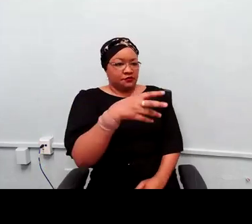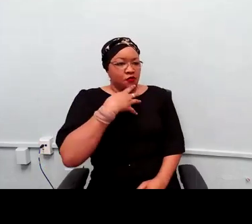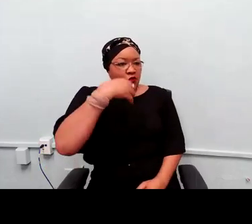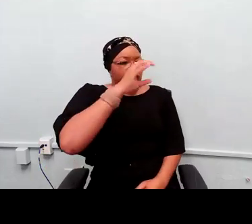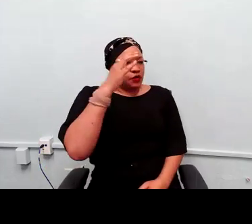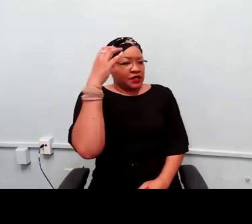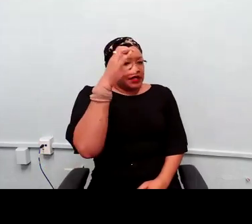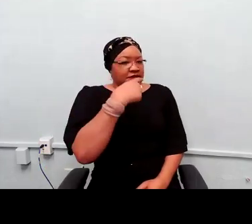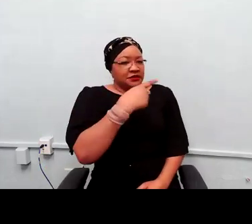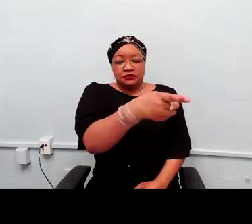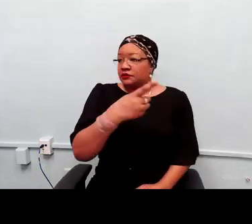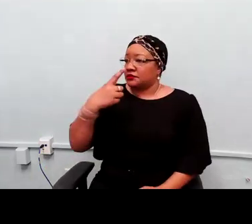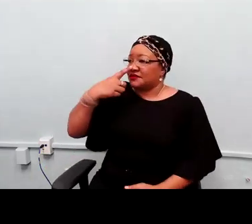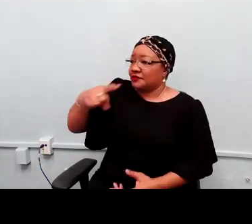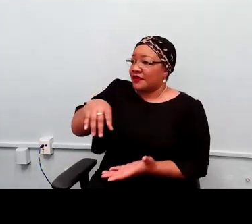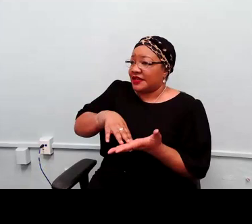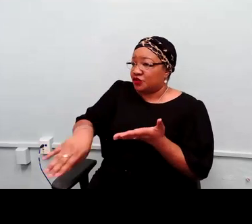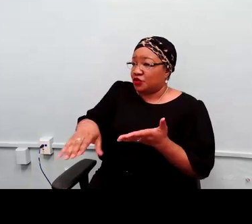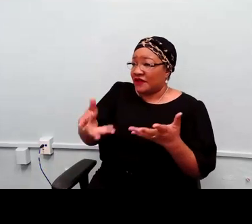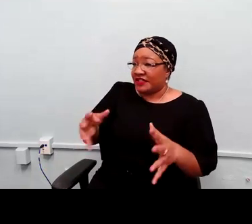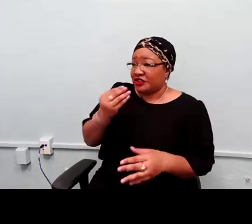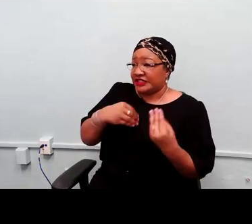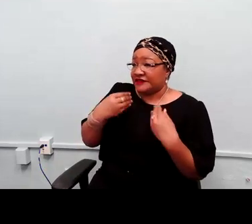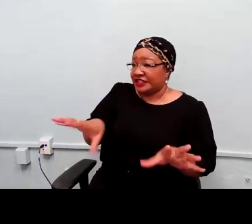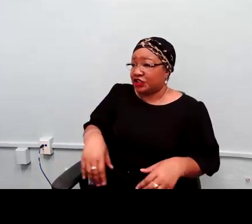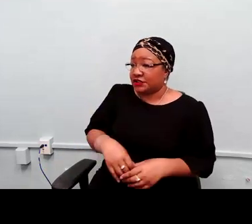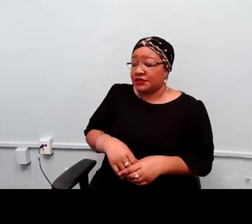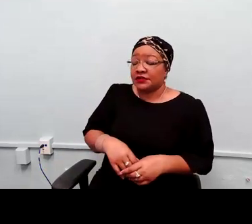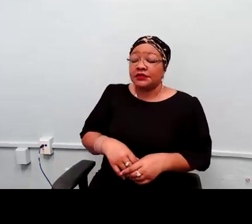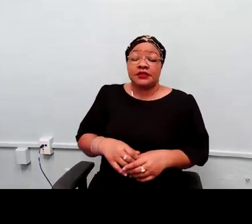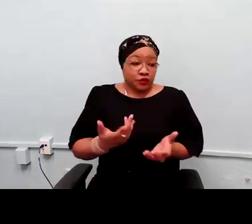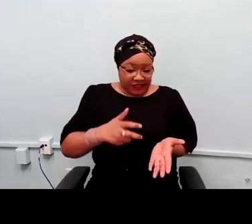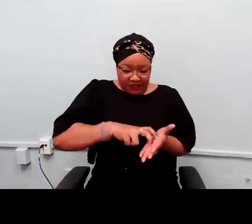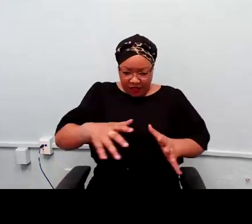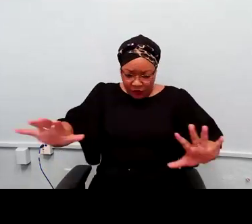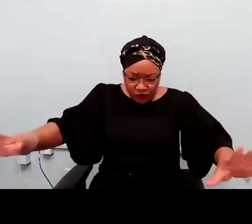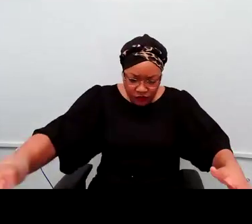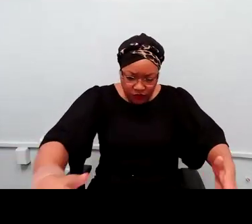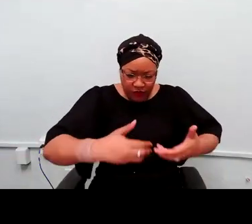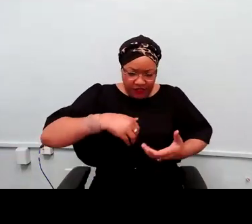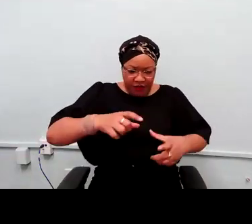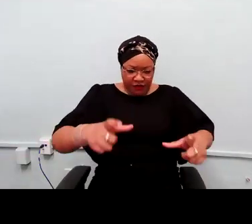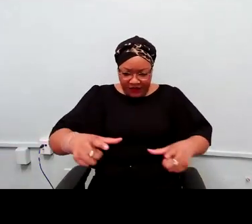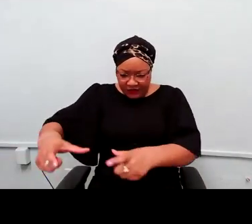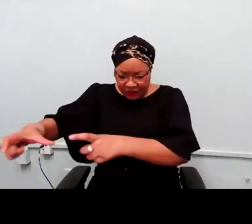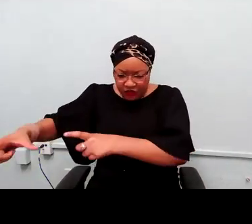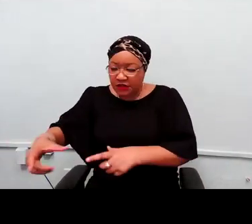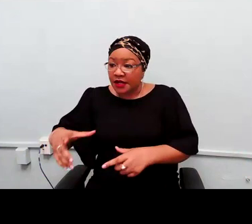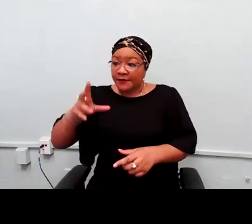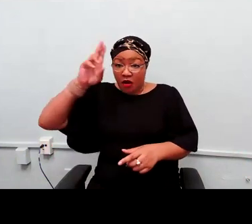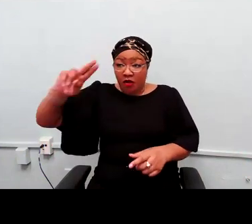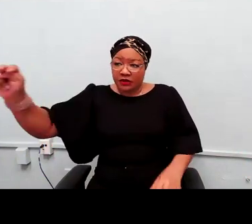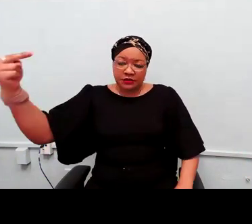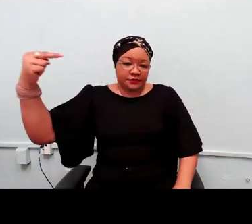I please be excused?" Gets up to clear the dishes. The uncle's gaze stays on the girl, and